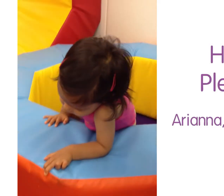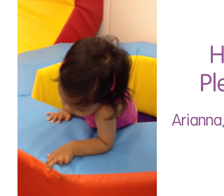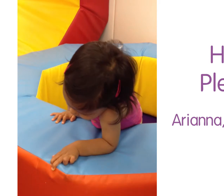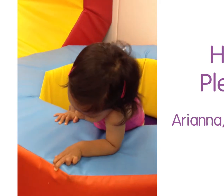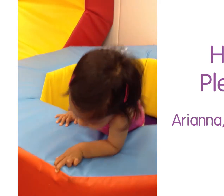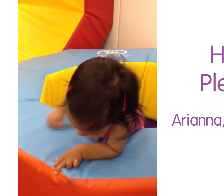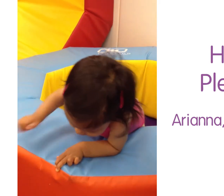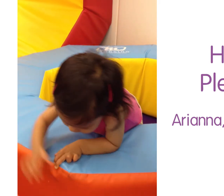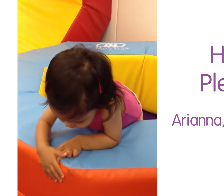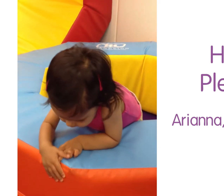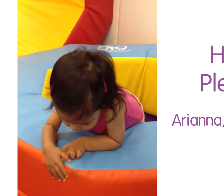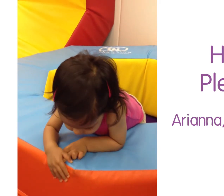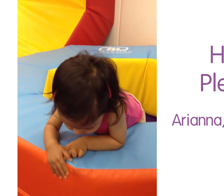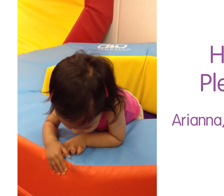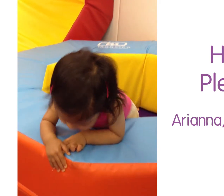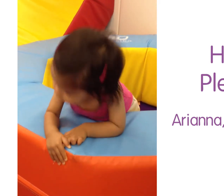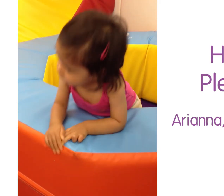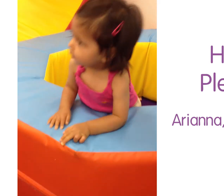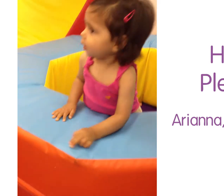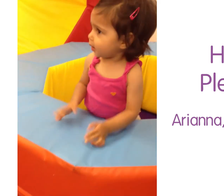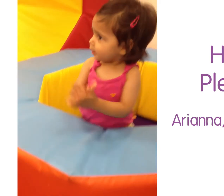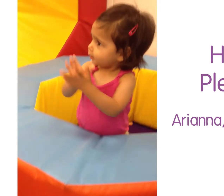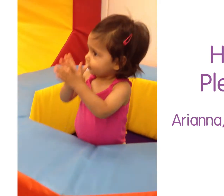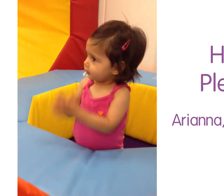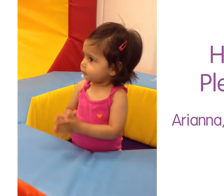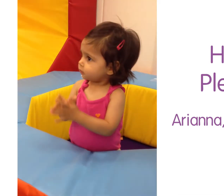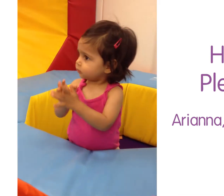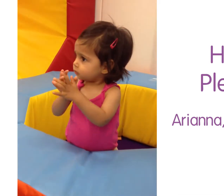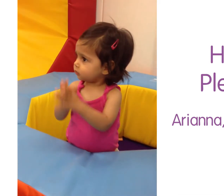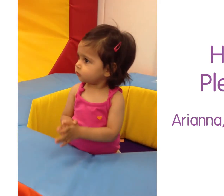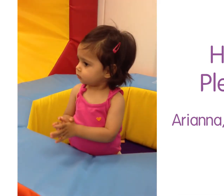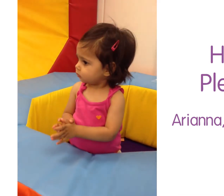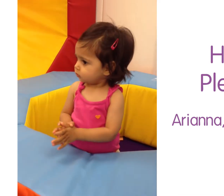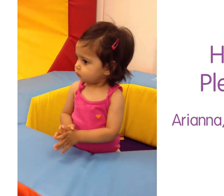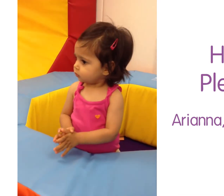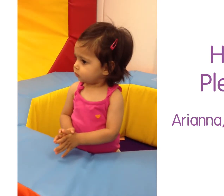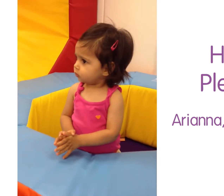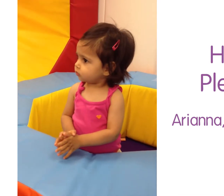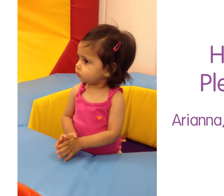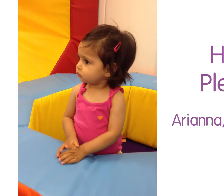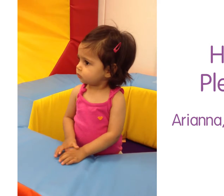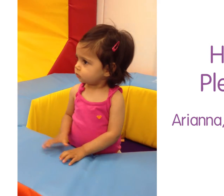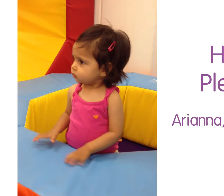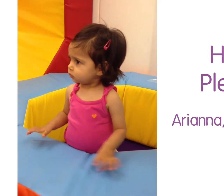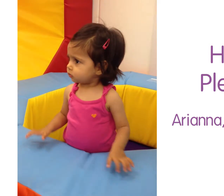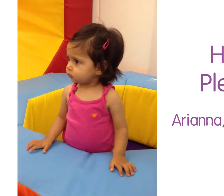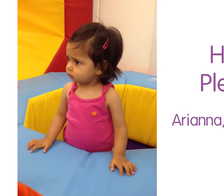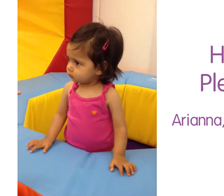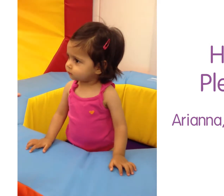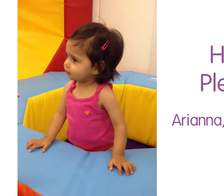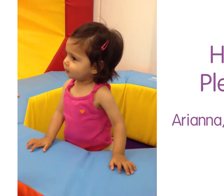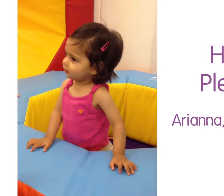Ariana? Oh. Can you show me play? Oh. Help. Good girl. You need help? Ready? Need